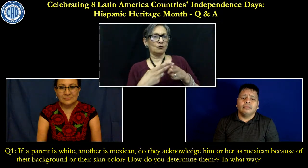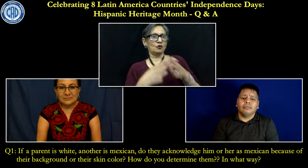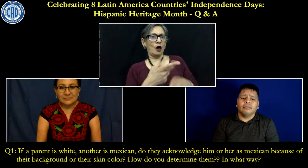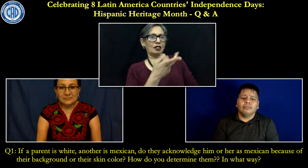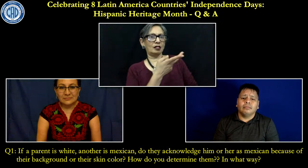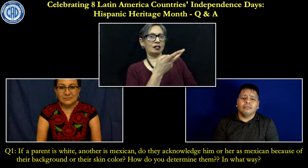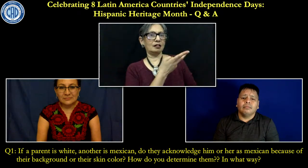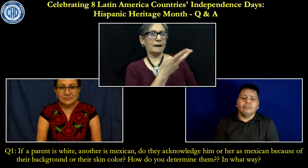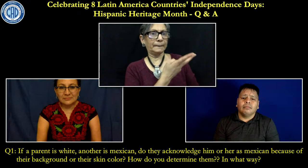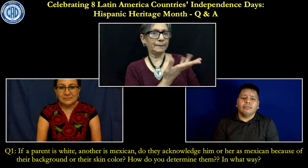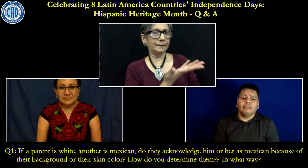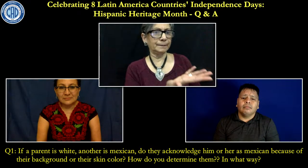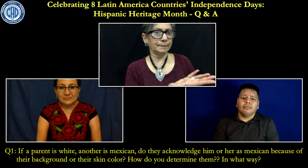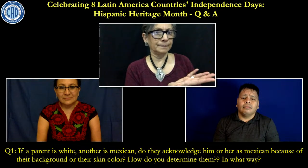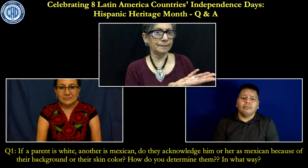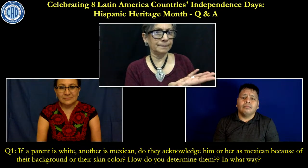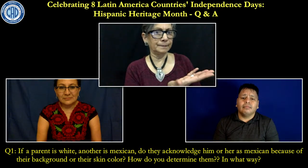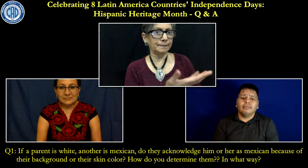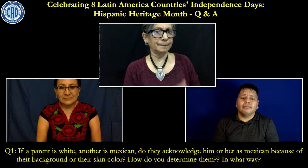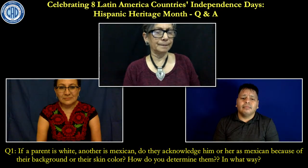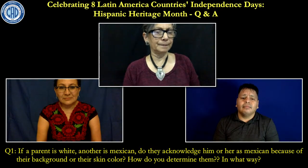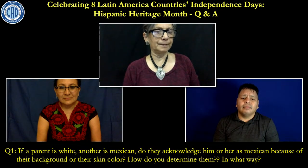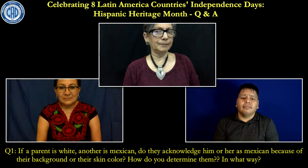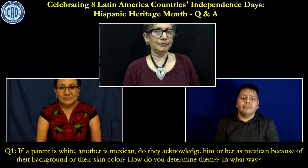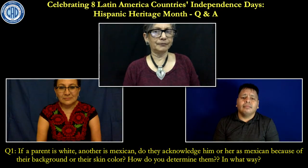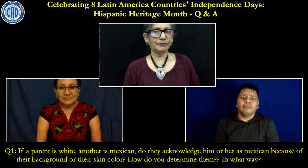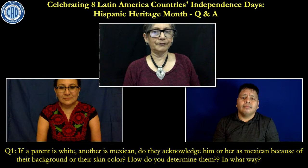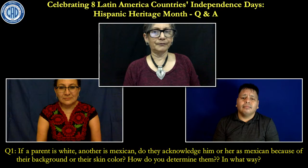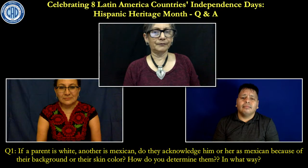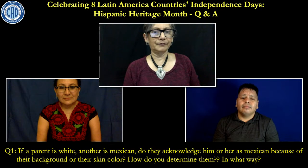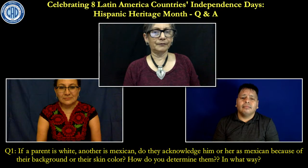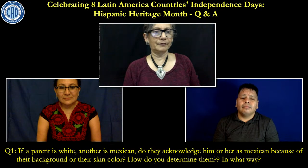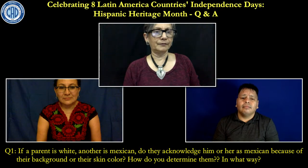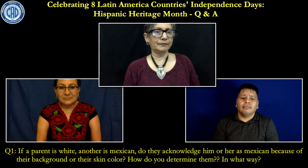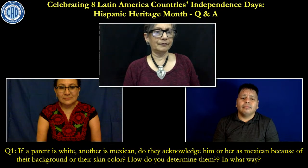and because of their different heritage and backgrounds, what do we call them?